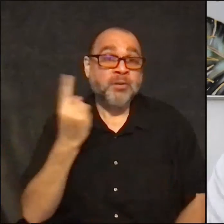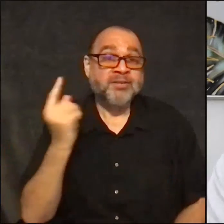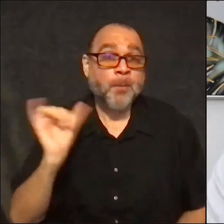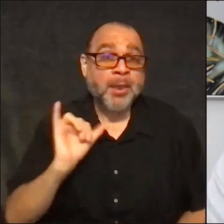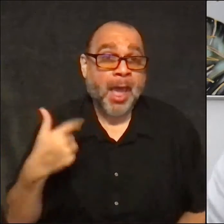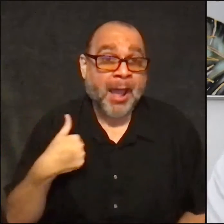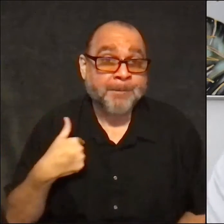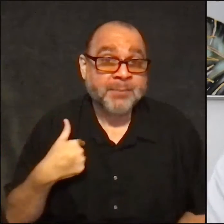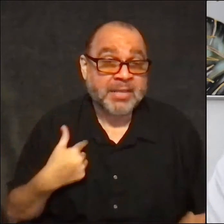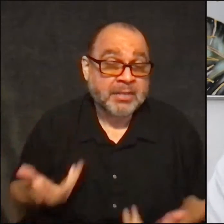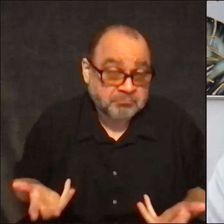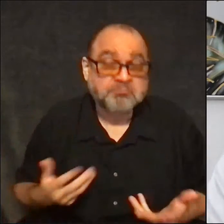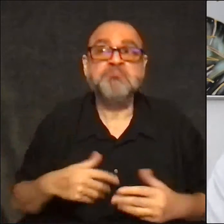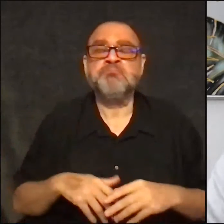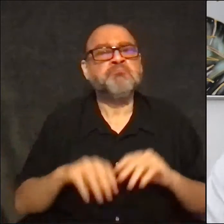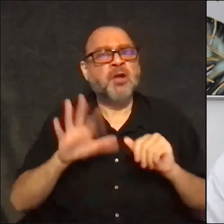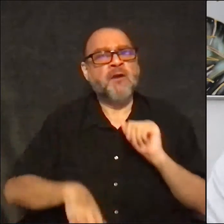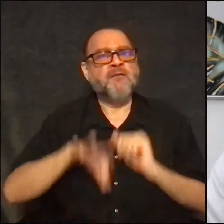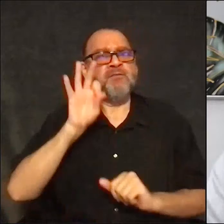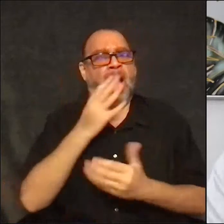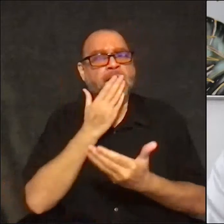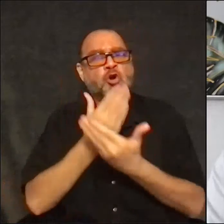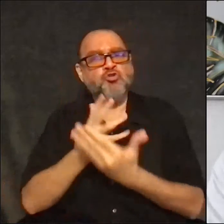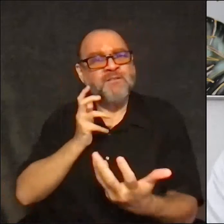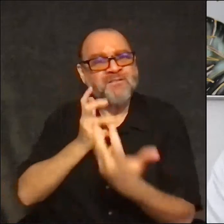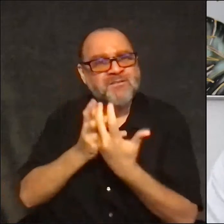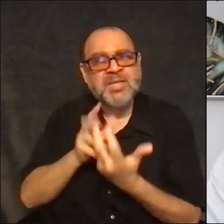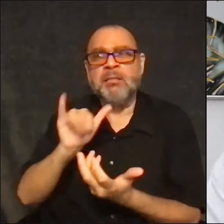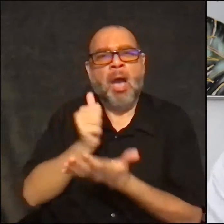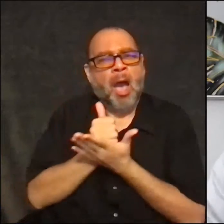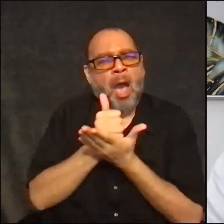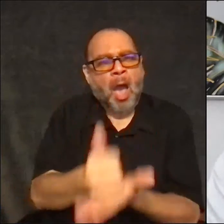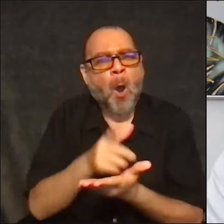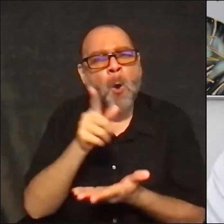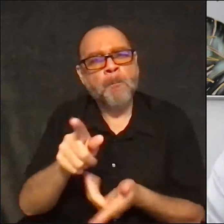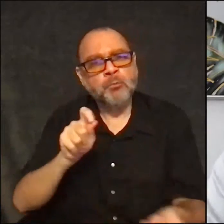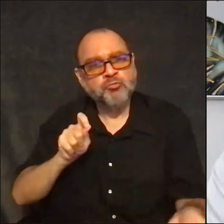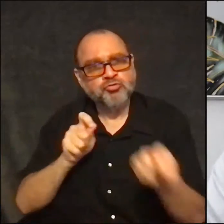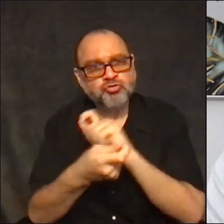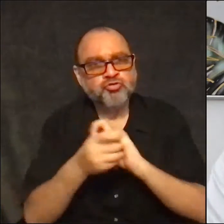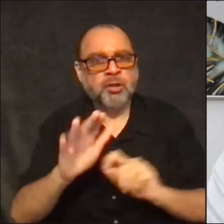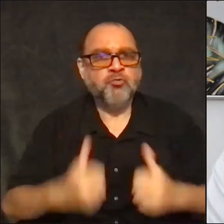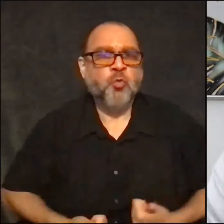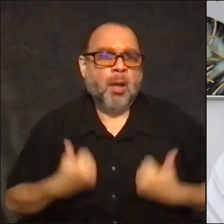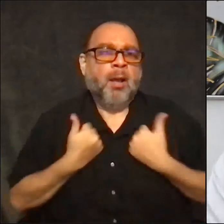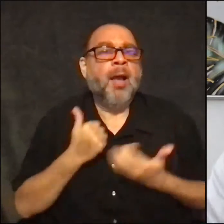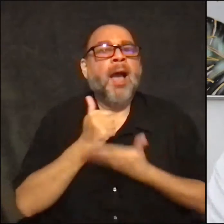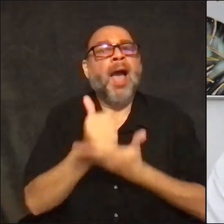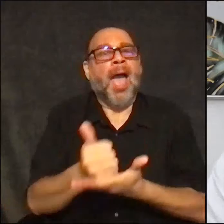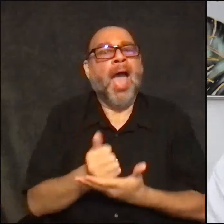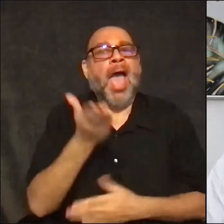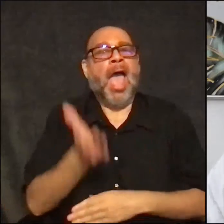find an excellent fit that can help transform your life and move you to the next level